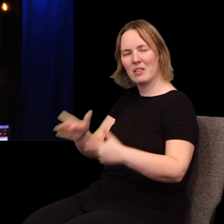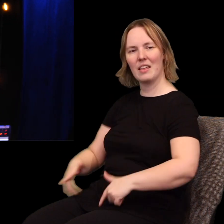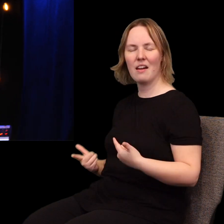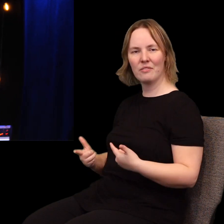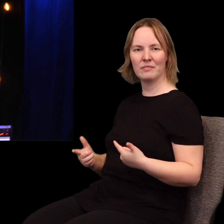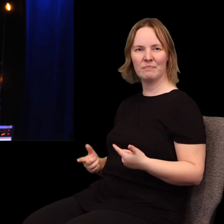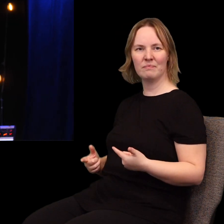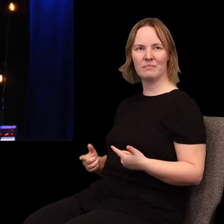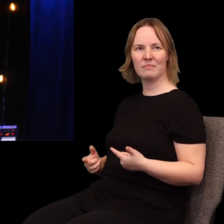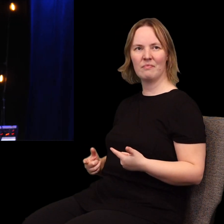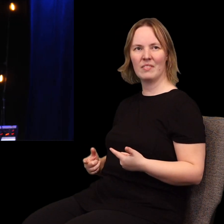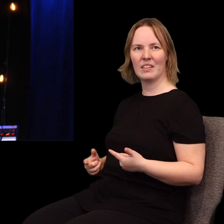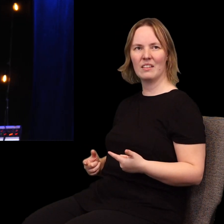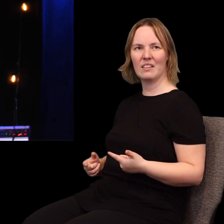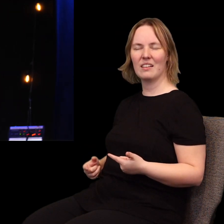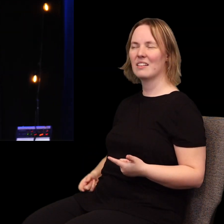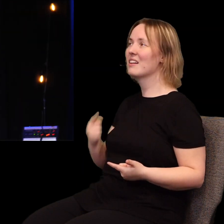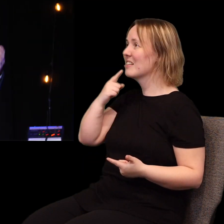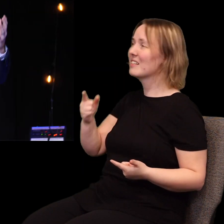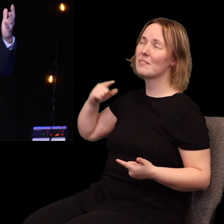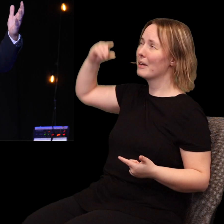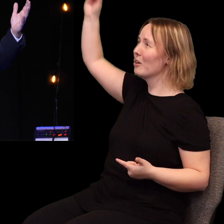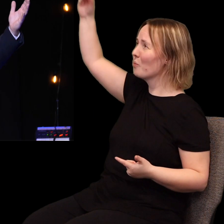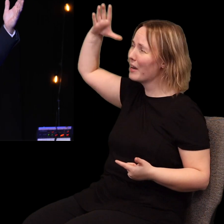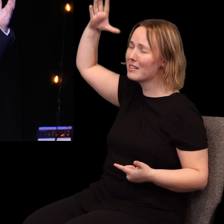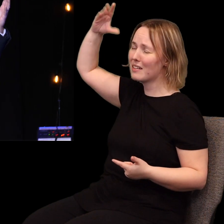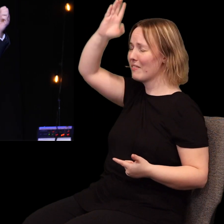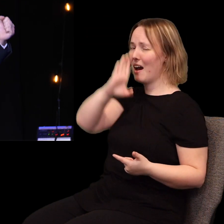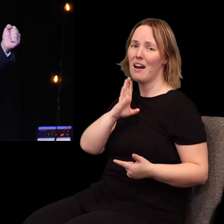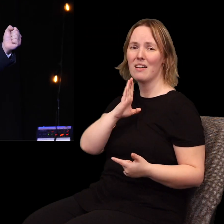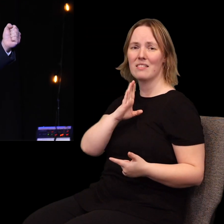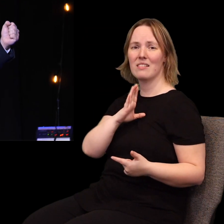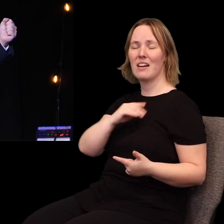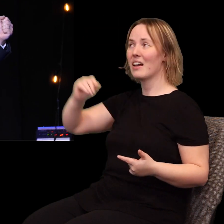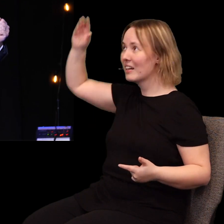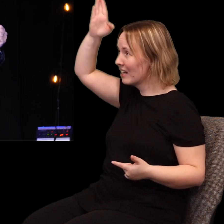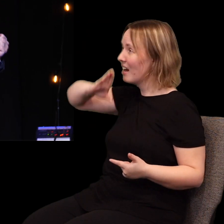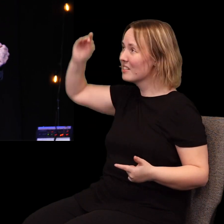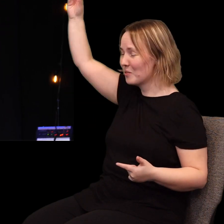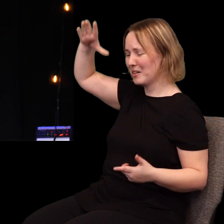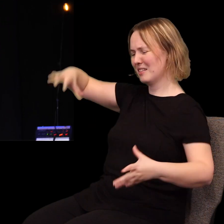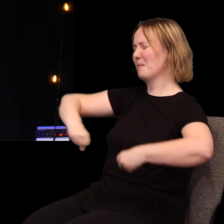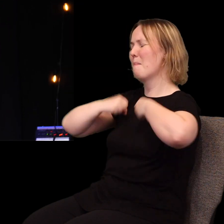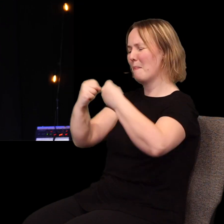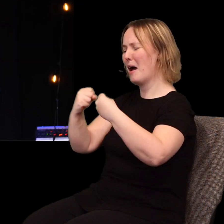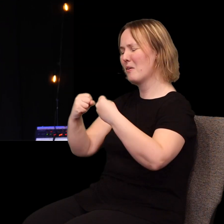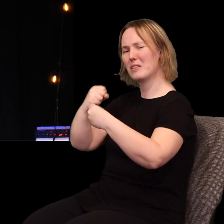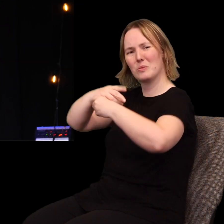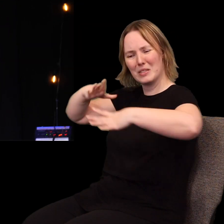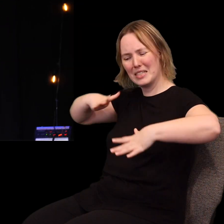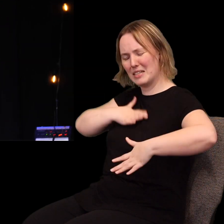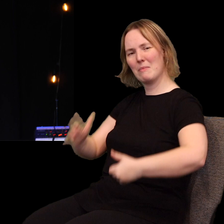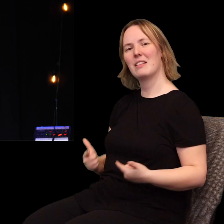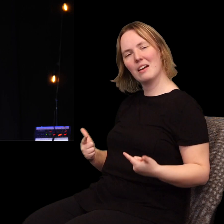life that I offer to him, I say, it's by the grace of God. And God's grace is a power